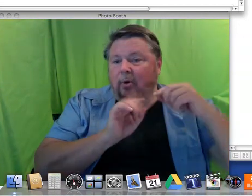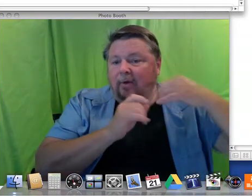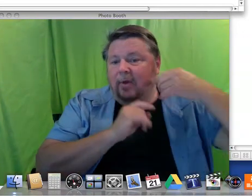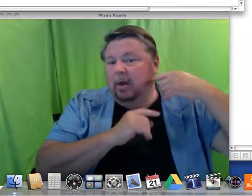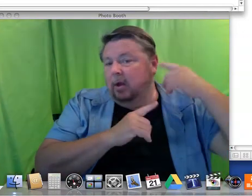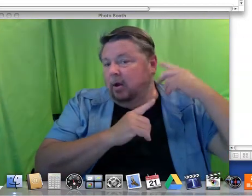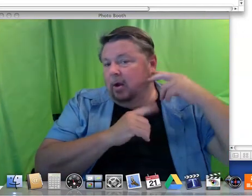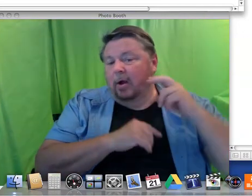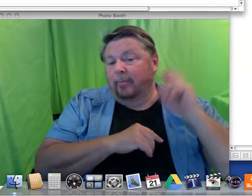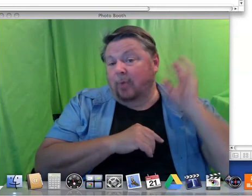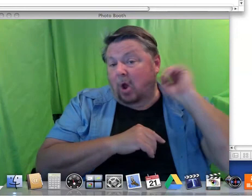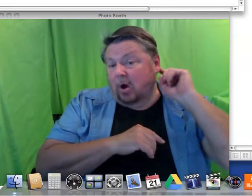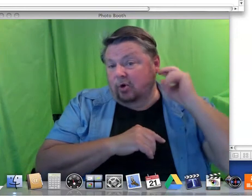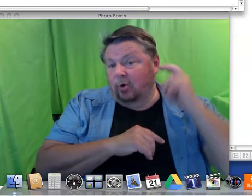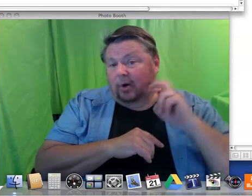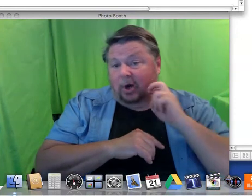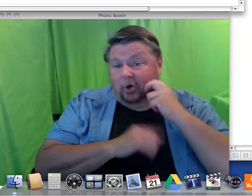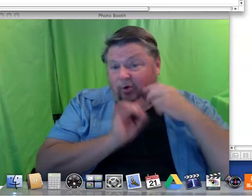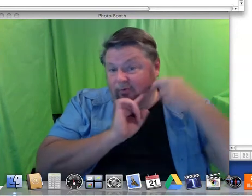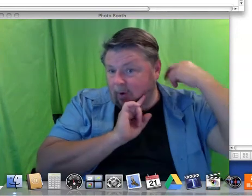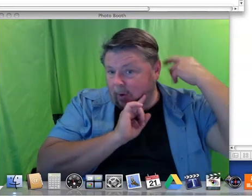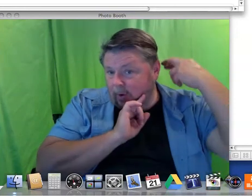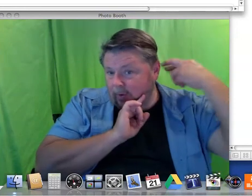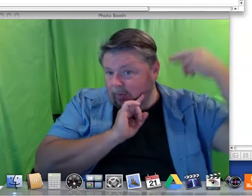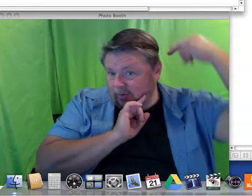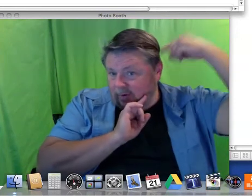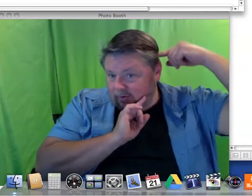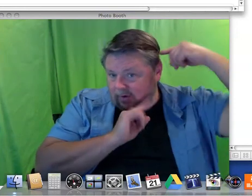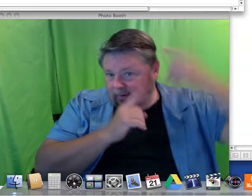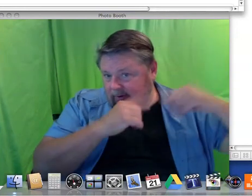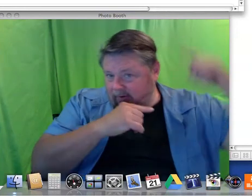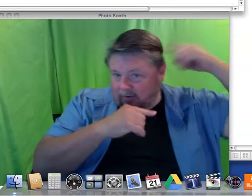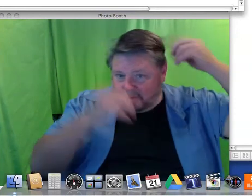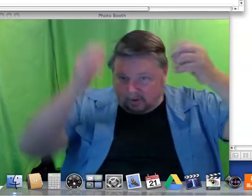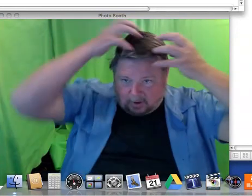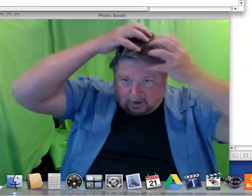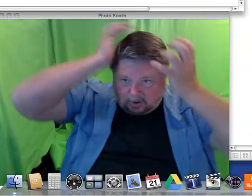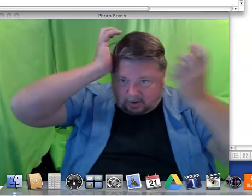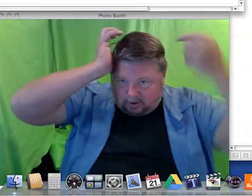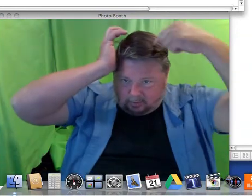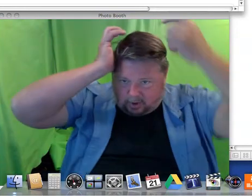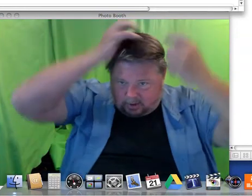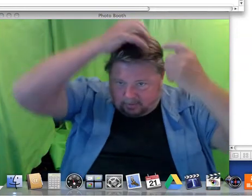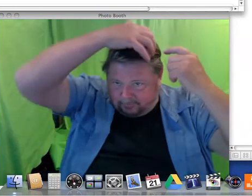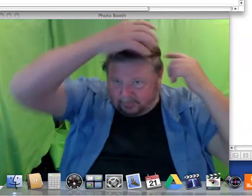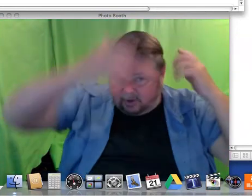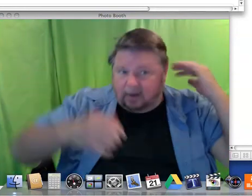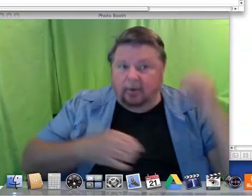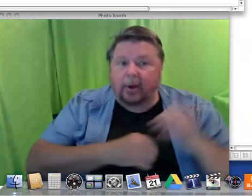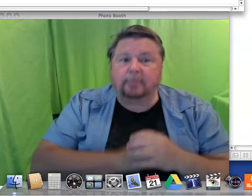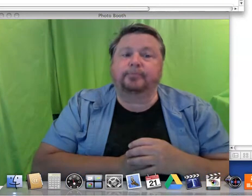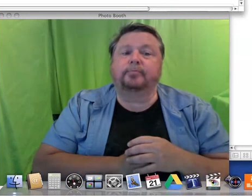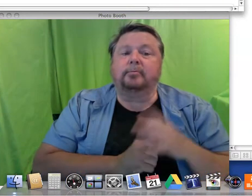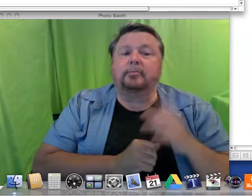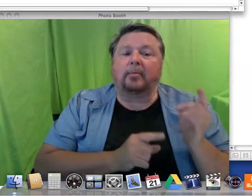You have the auditory nerve, which goes into the brain.